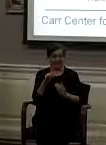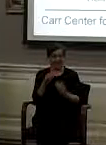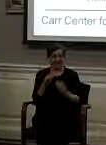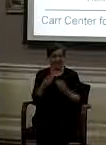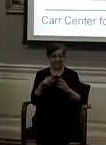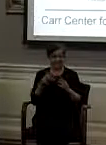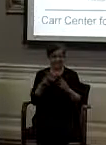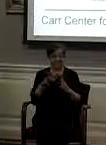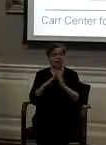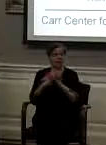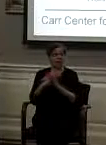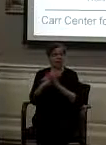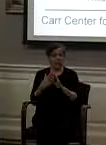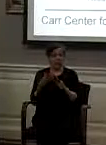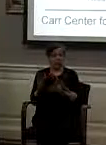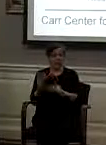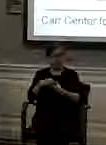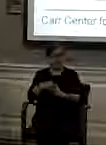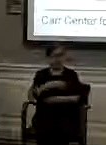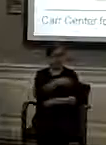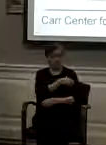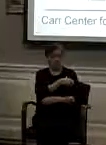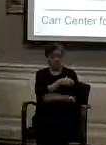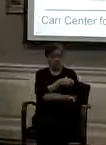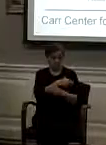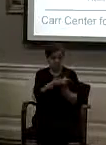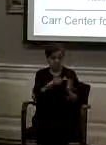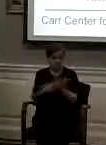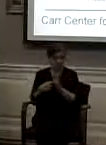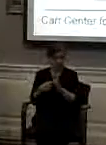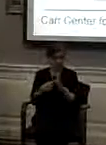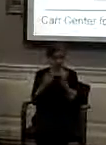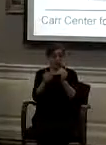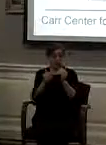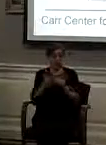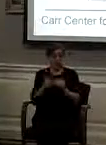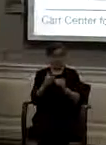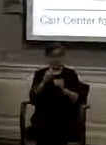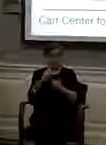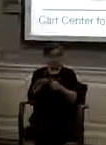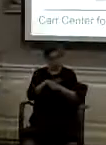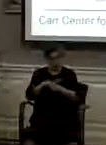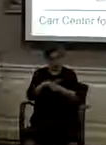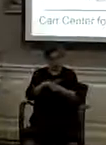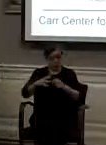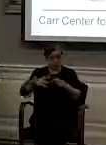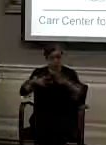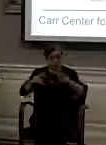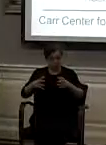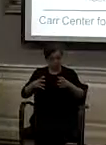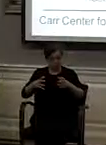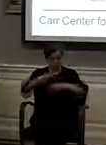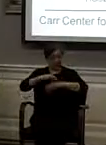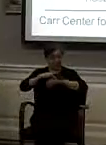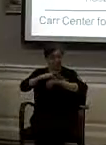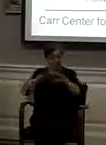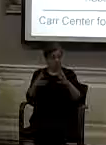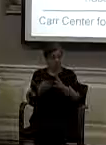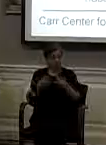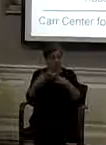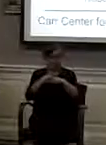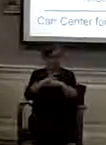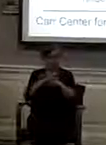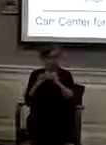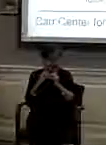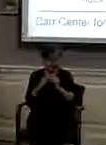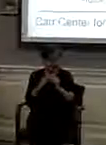empowerment model of education and within a larger context of local, regional, and global conflict. The research illustrates some